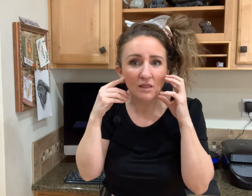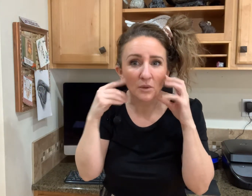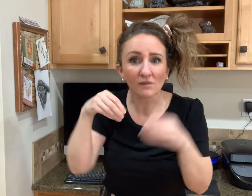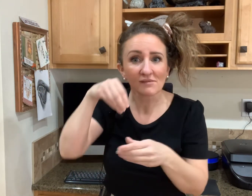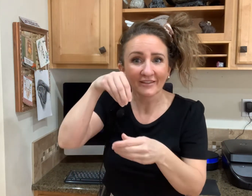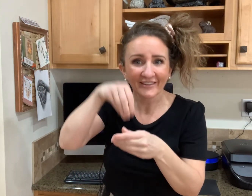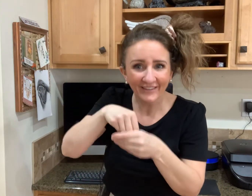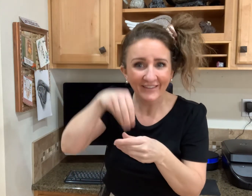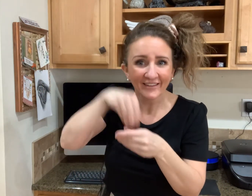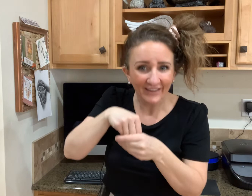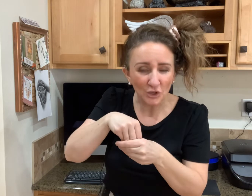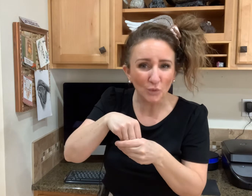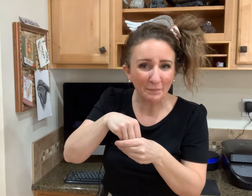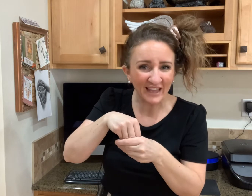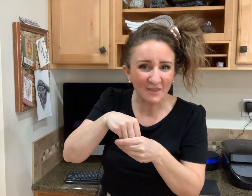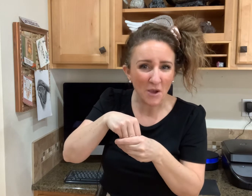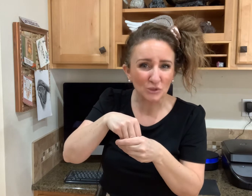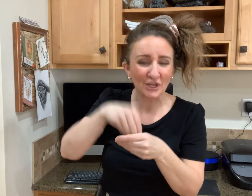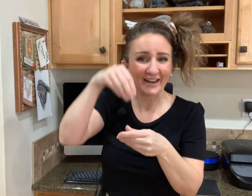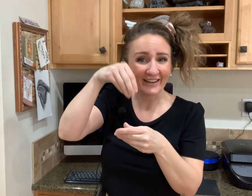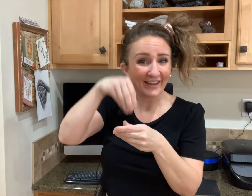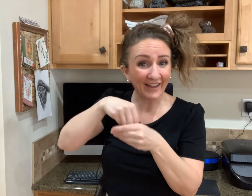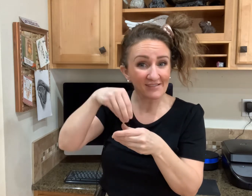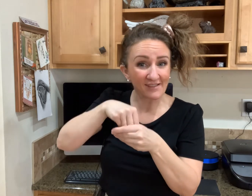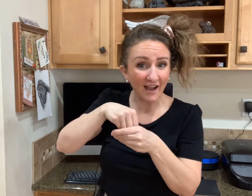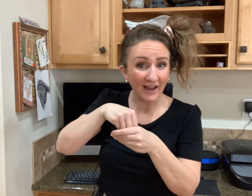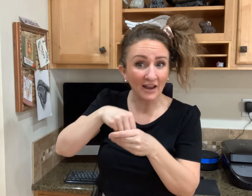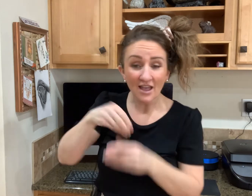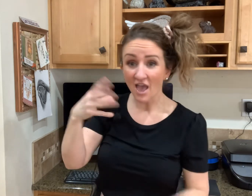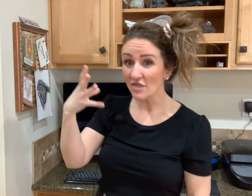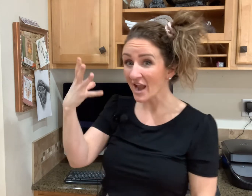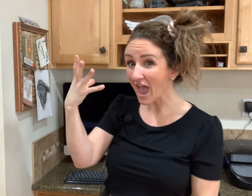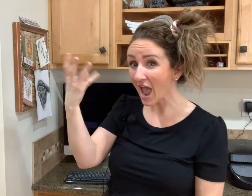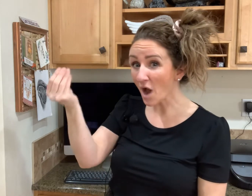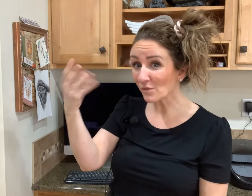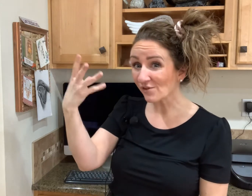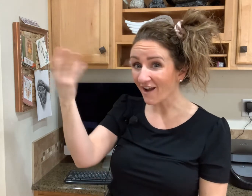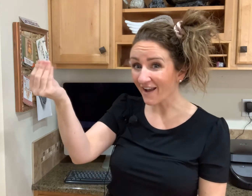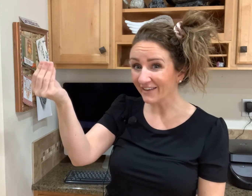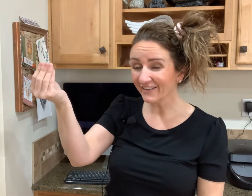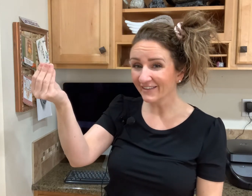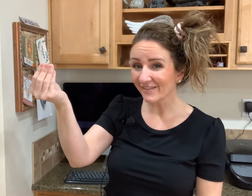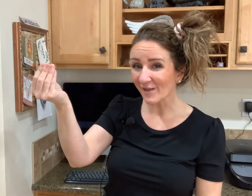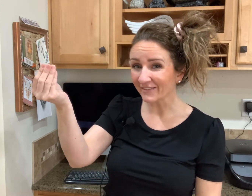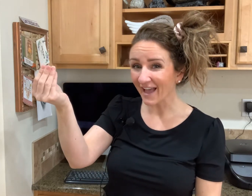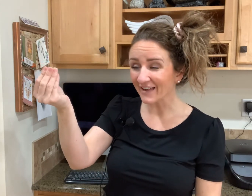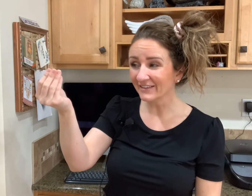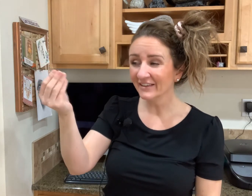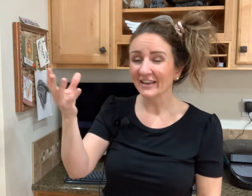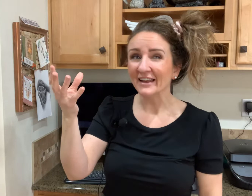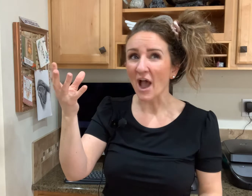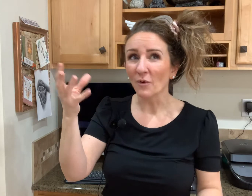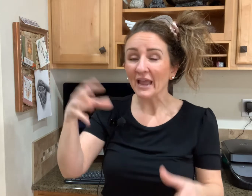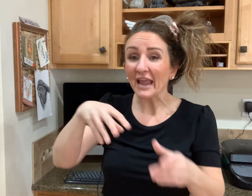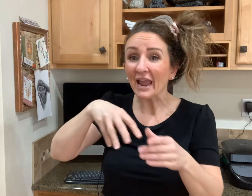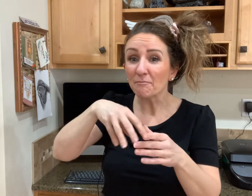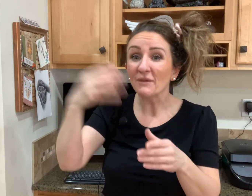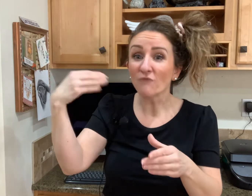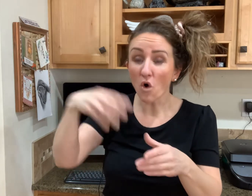syllables. You repeat the motion, inside, and then outside is like that. Now, before the